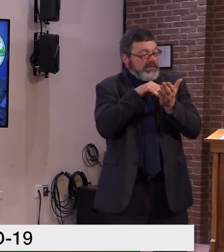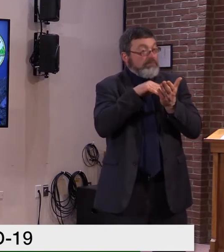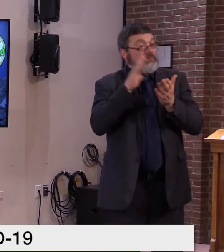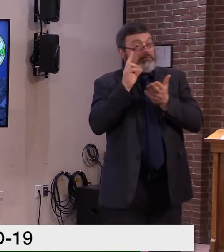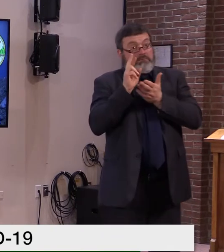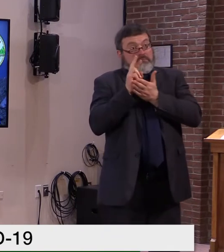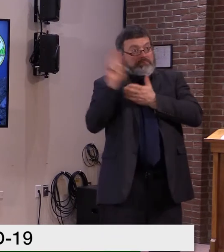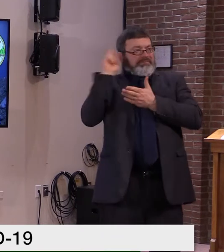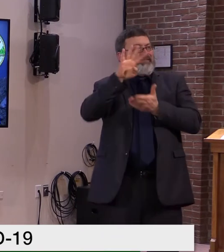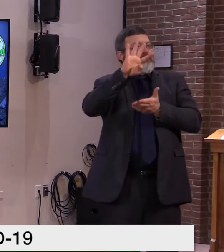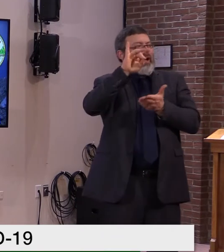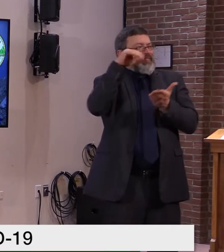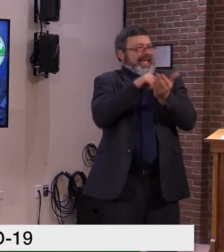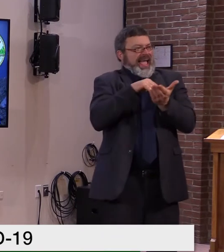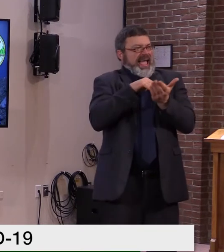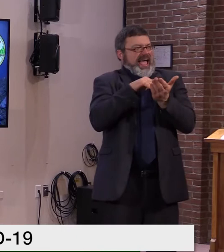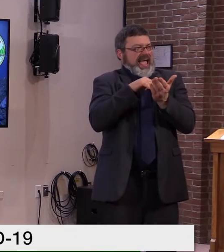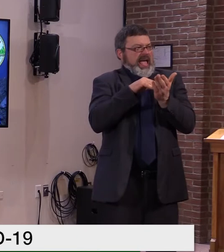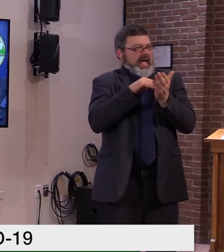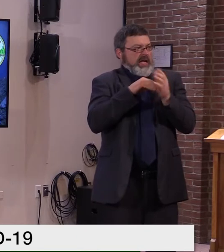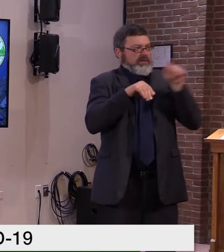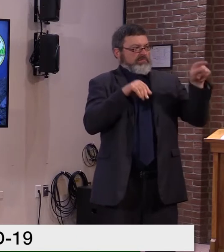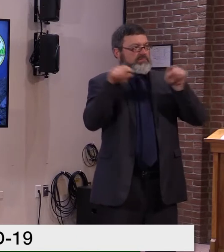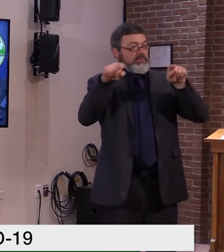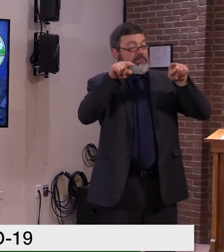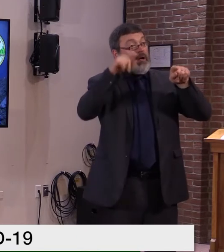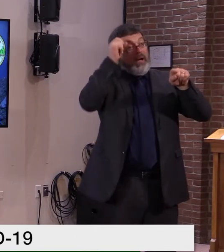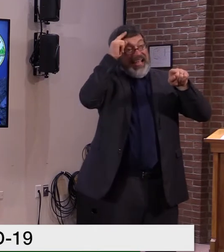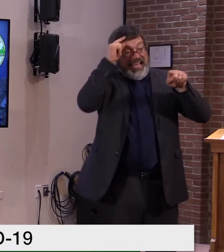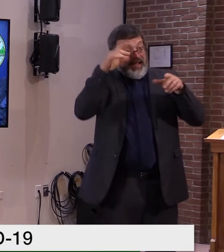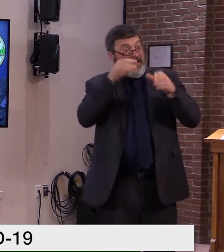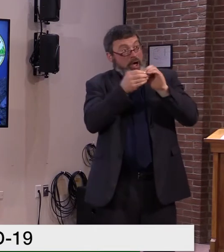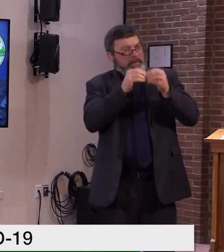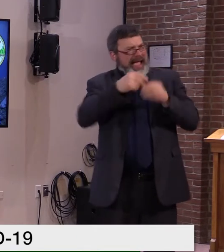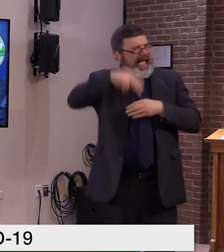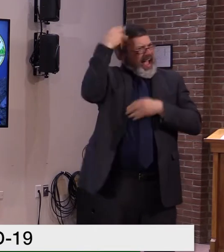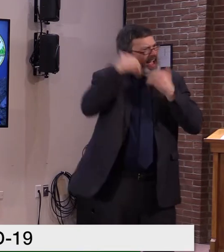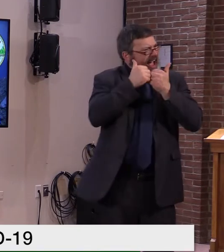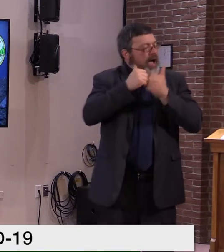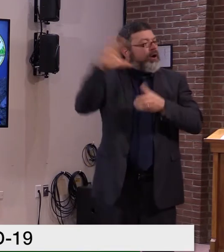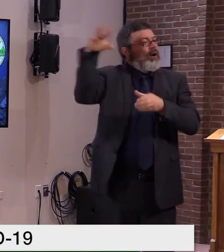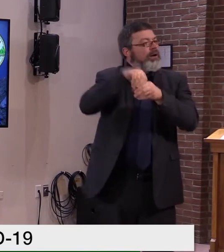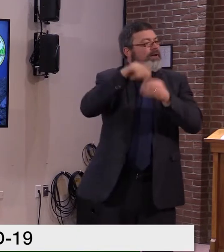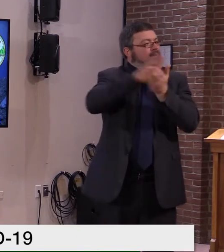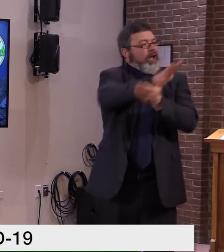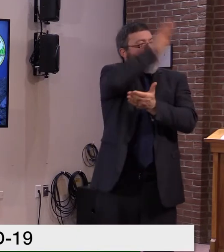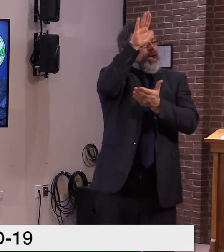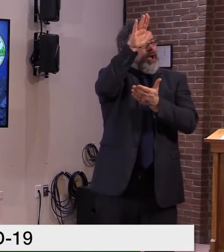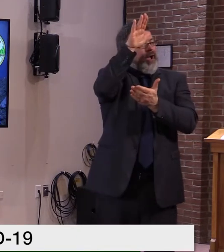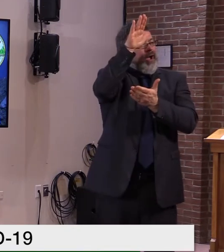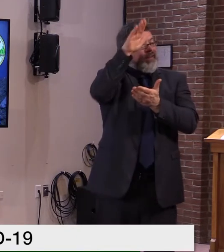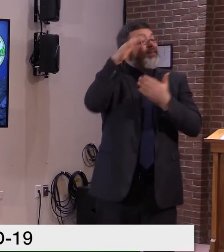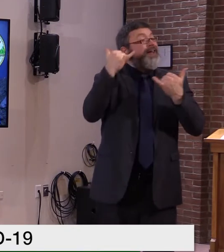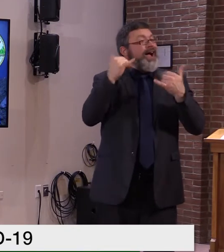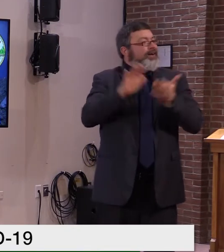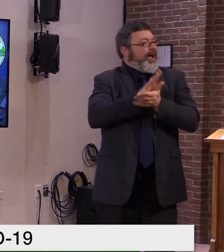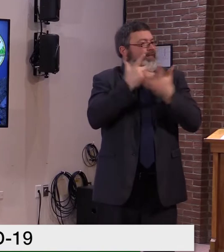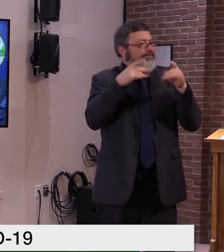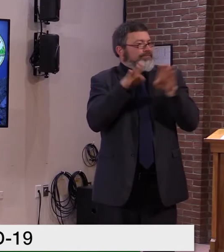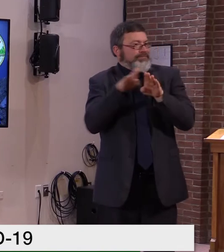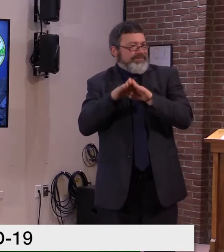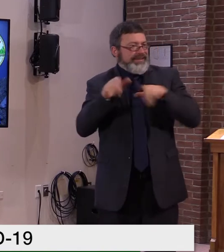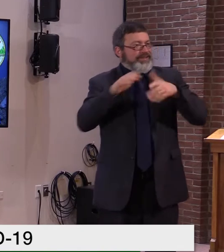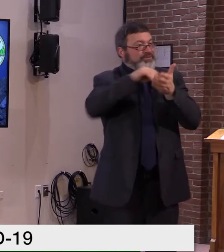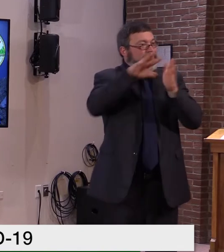48,000 number included college testing, which has ended since students are home for an extended period. We anticipate that these